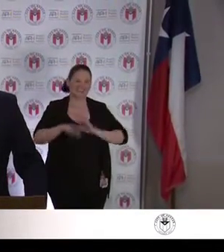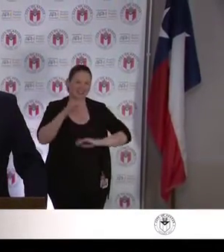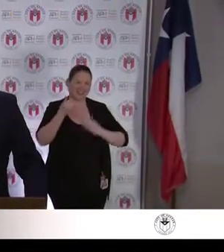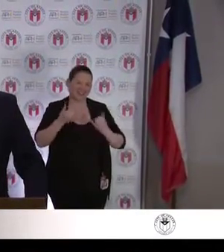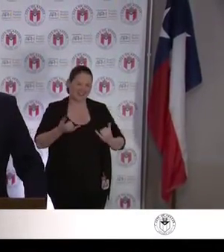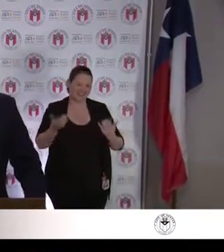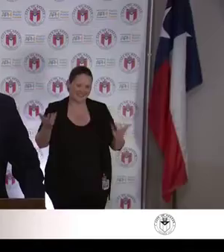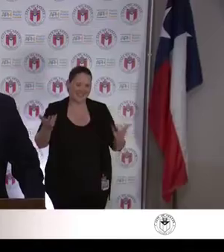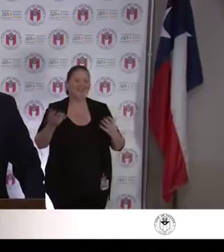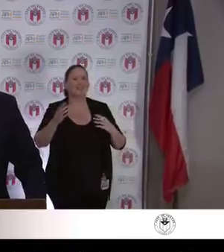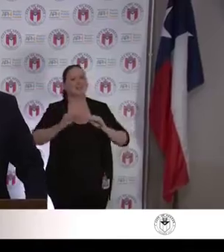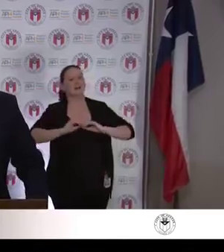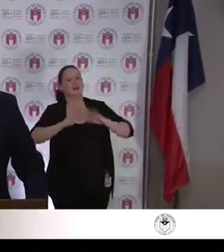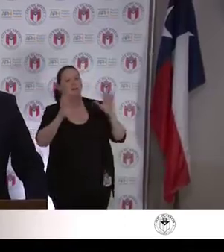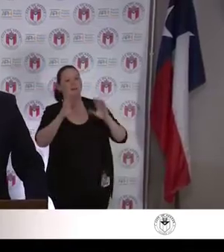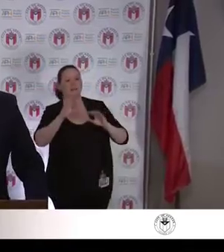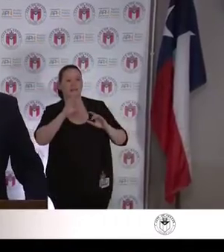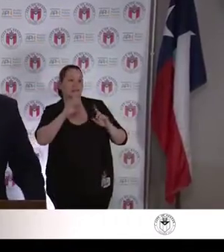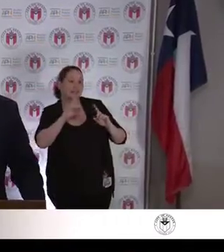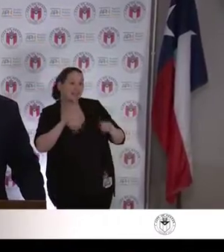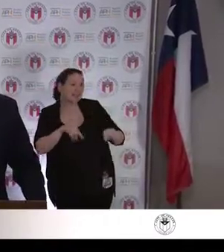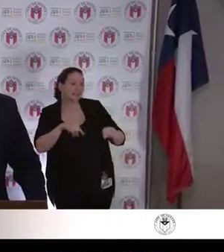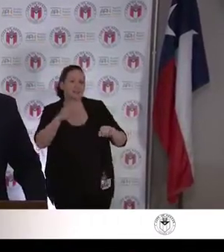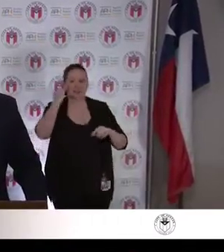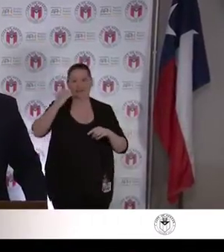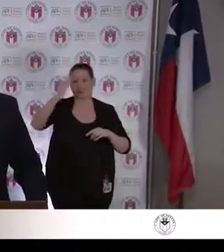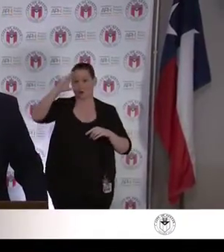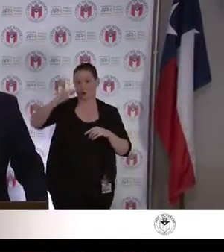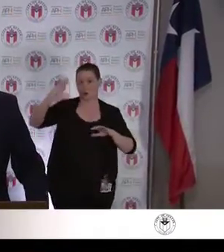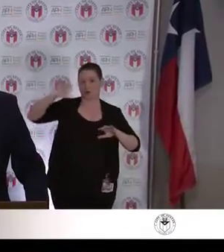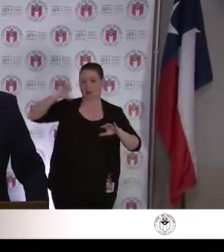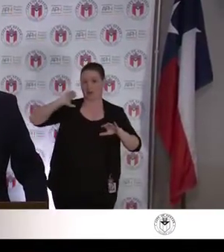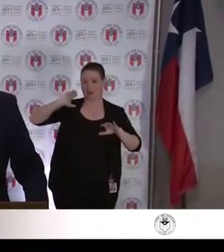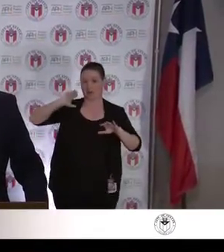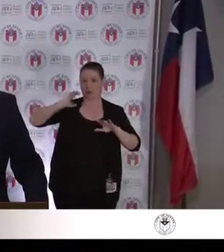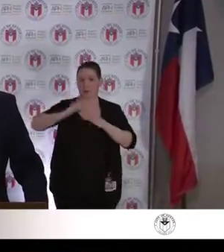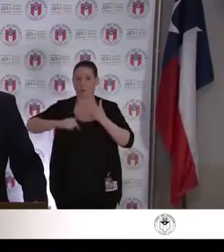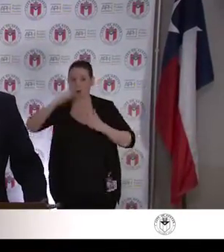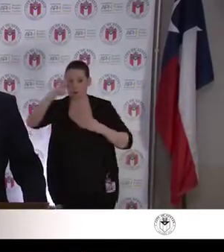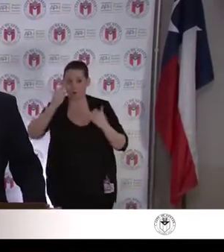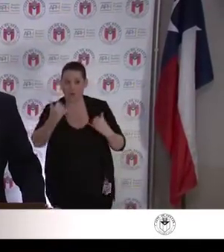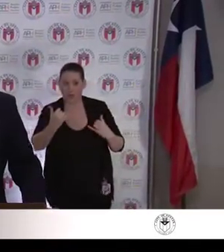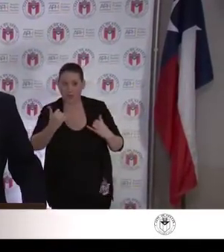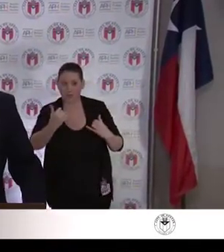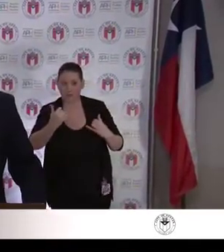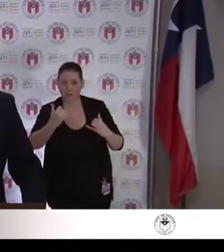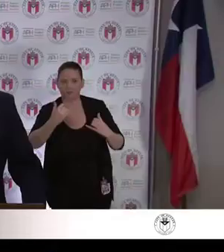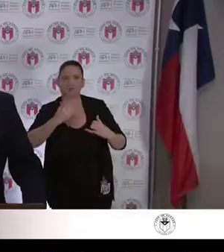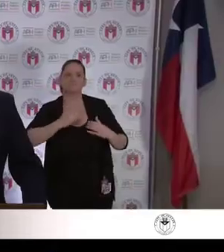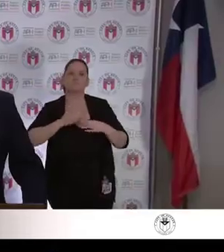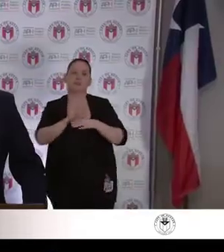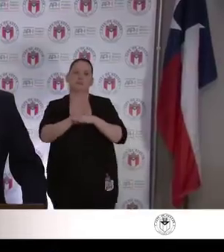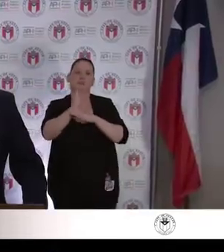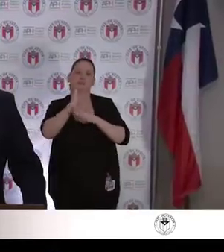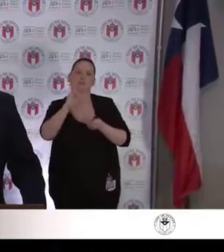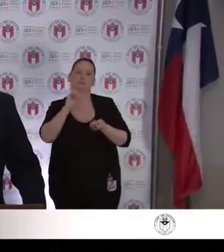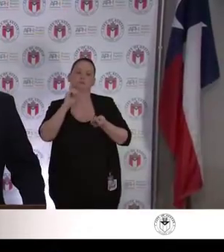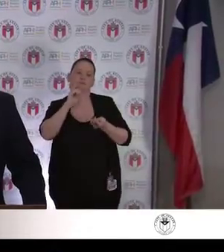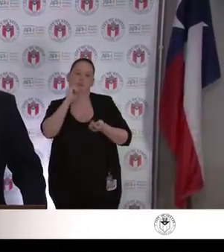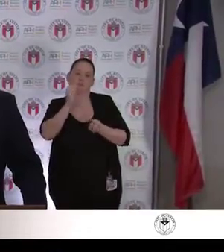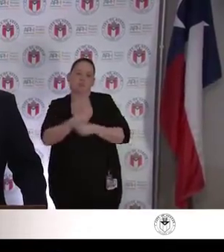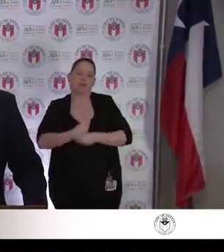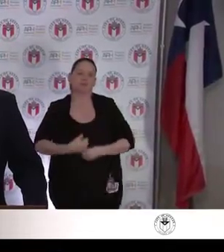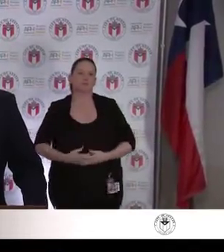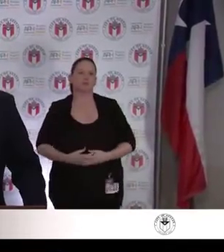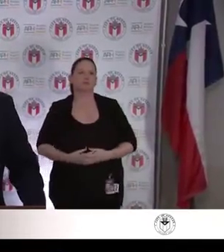now. So obviously the answer is, if I knew then what I know now, I wouldn't have made that video. Because